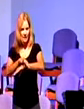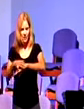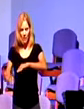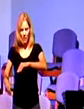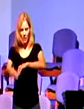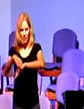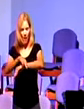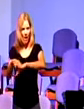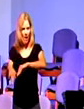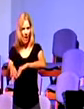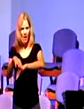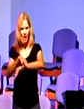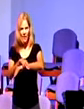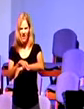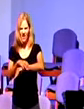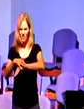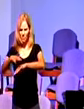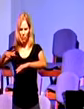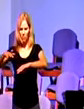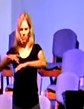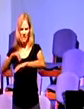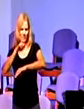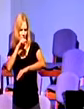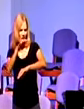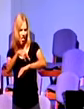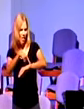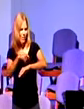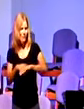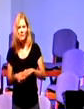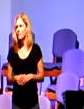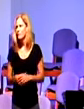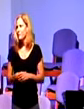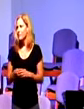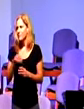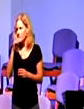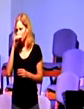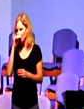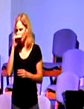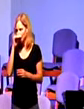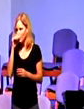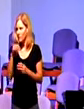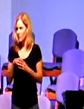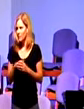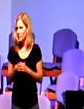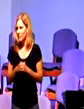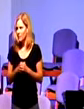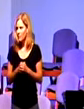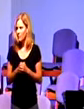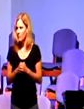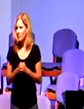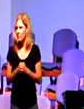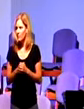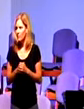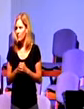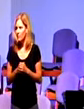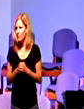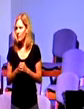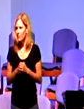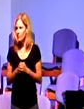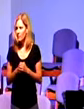those on her wrist and they were way too big, but she rocked them anyway. She loved them. And then we took out